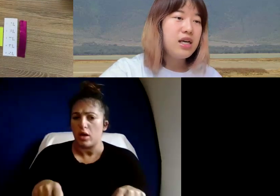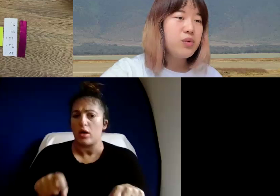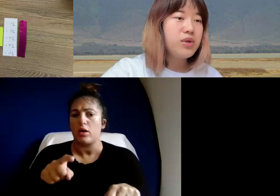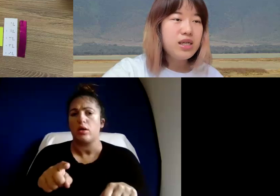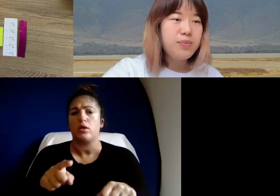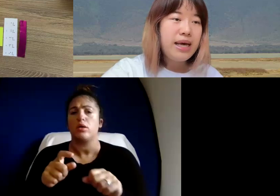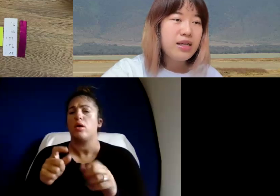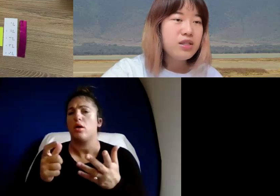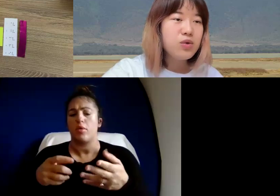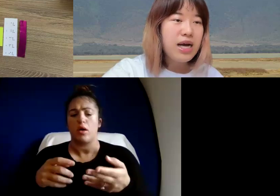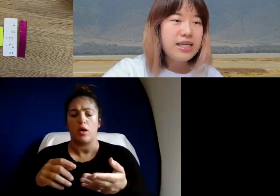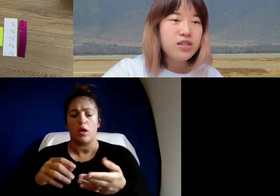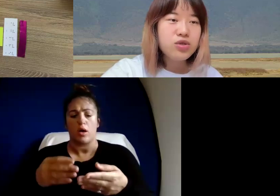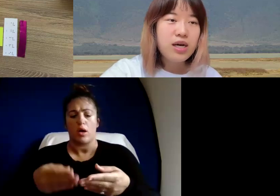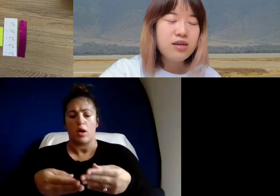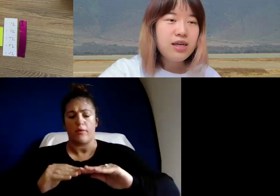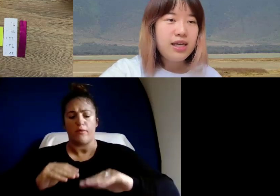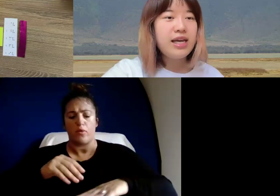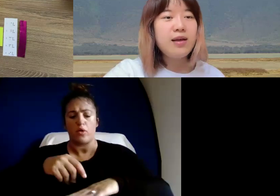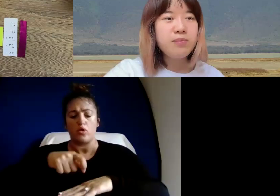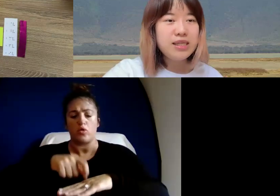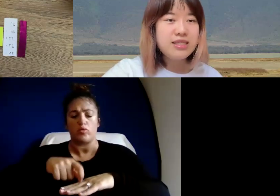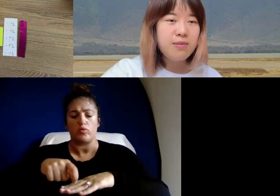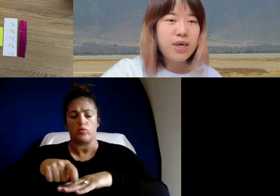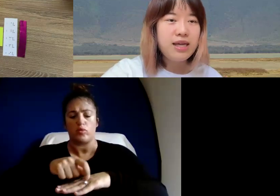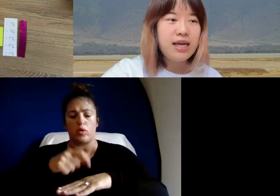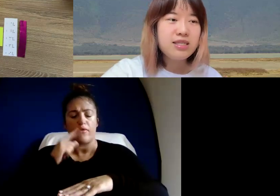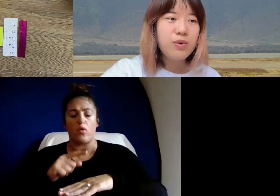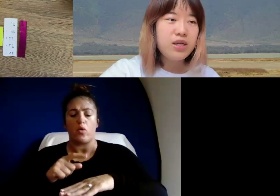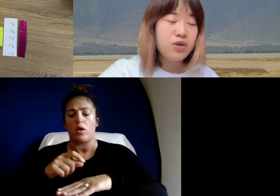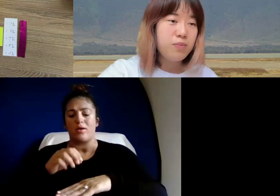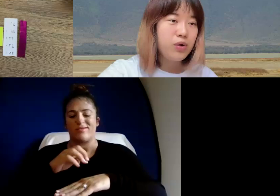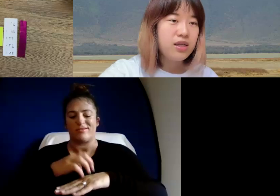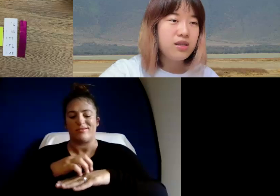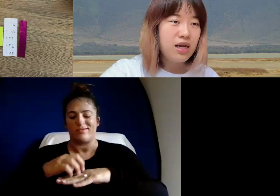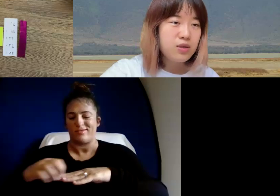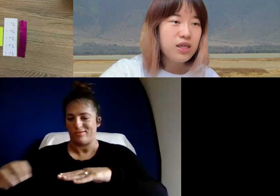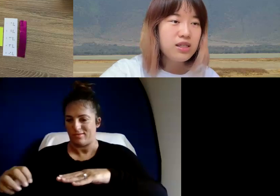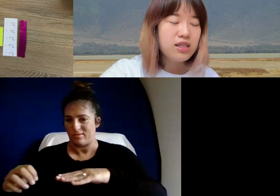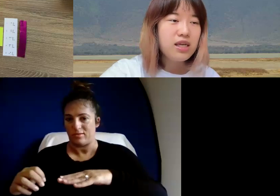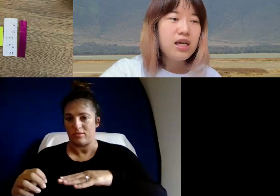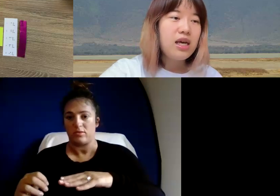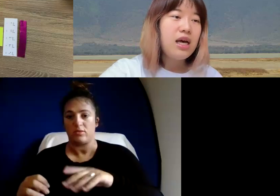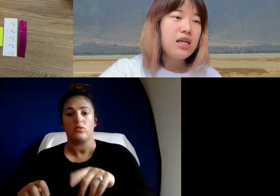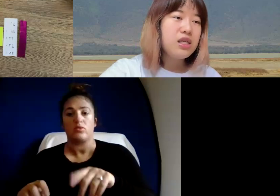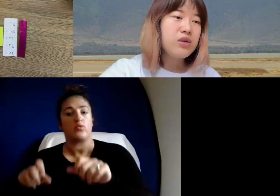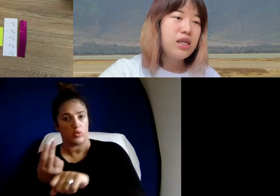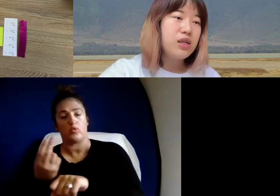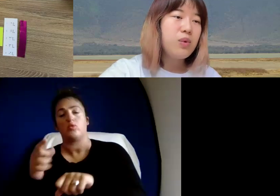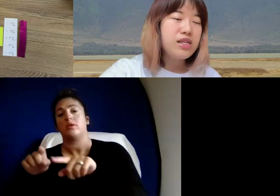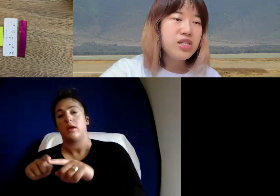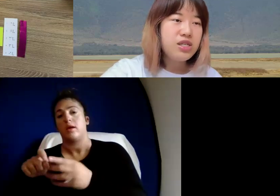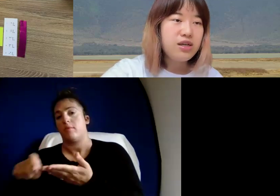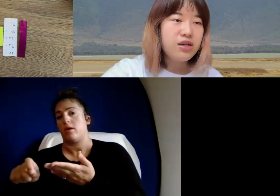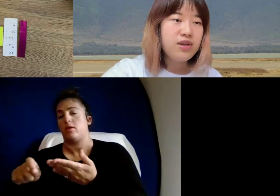And you will need a pen to write and draw. It can be the same pen as the one you're poking dots with. And you'll